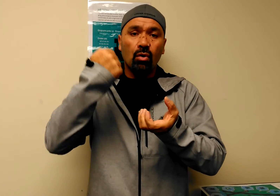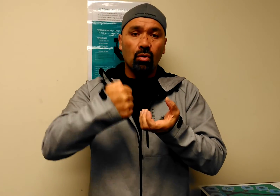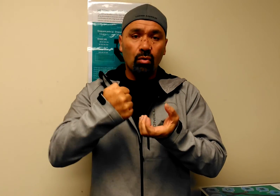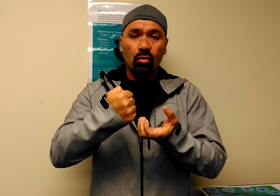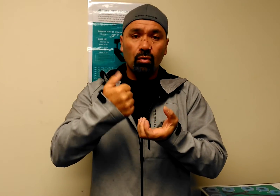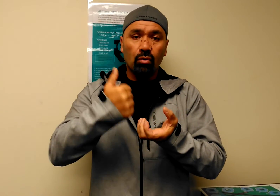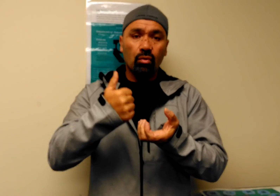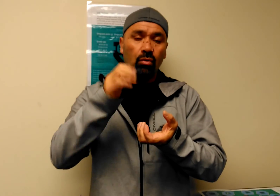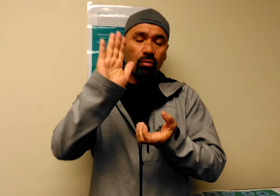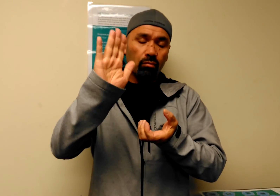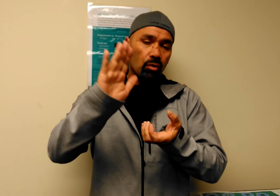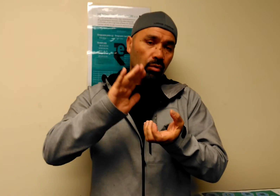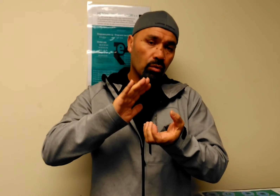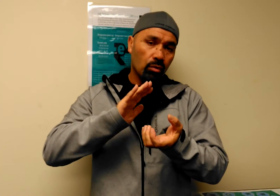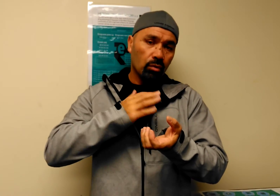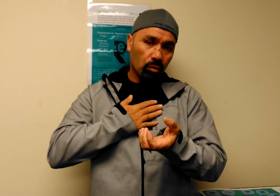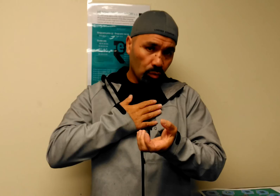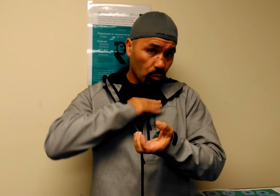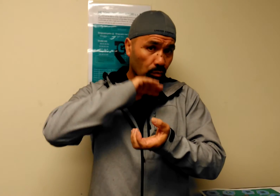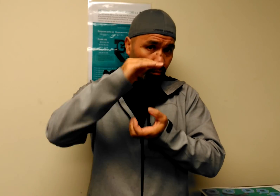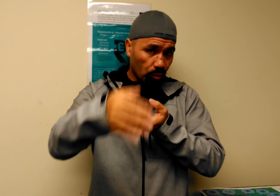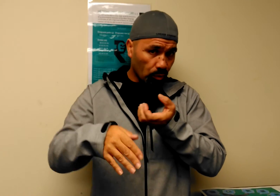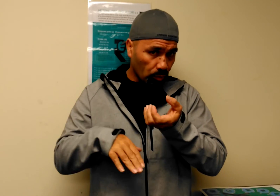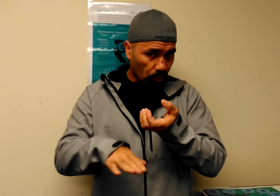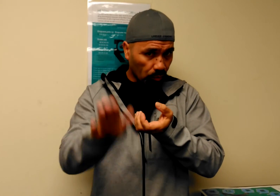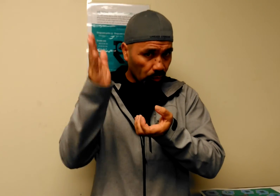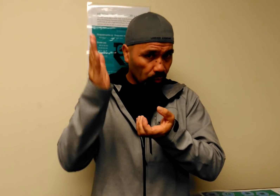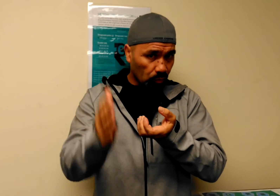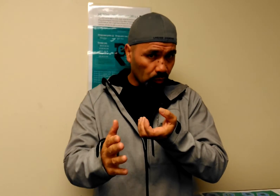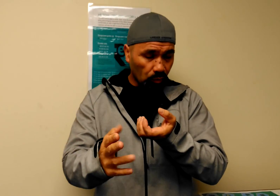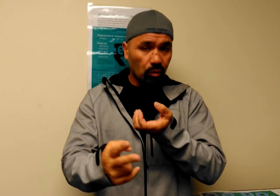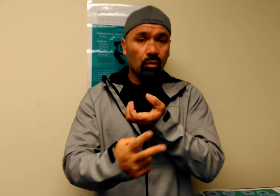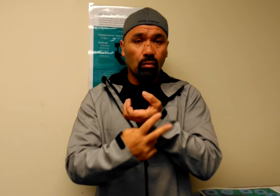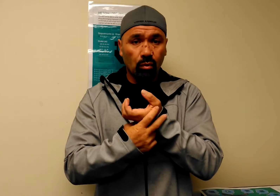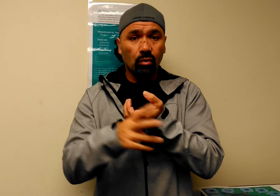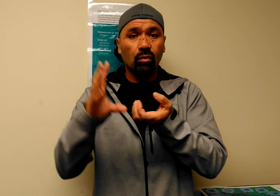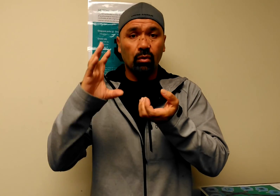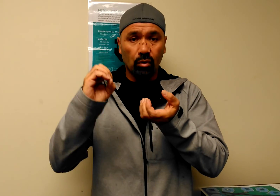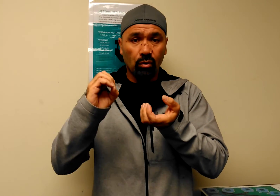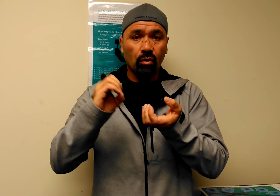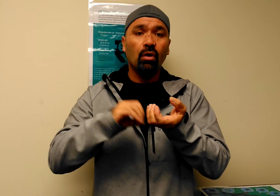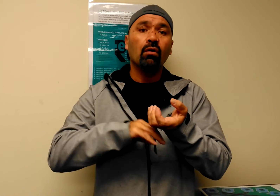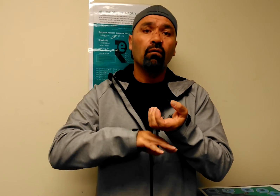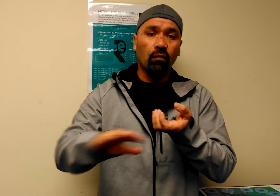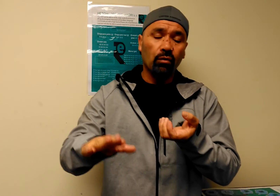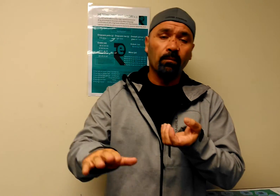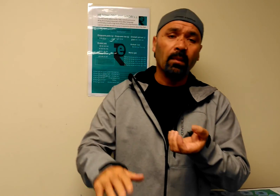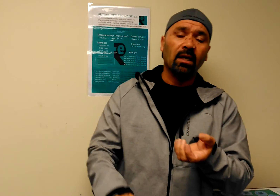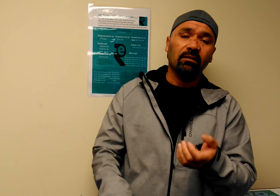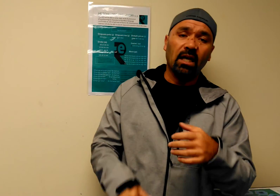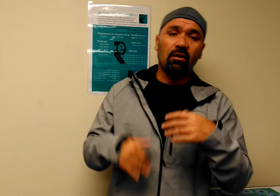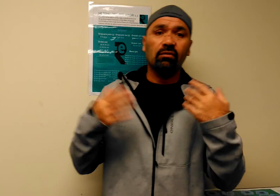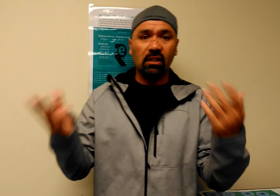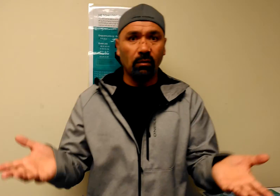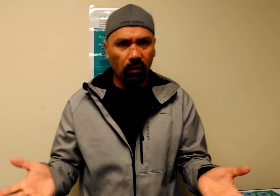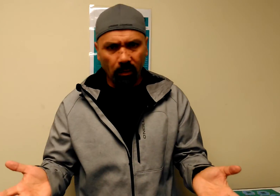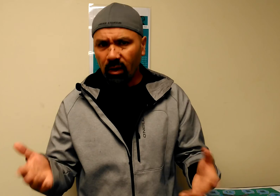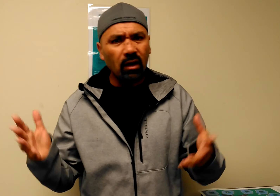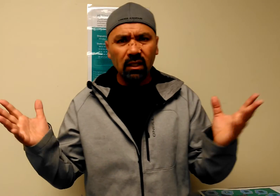Hu, ku, mu, nu, pu, ru, tu, wu, ngu, fu. Now, some of you, oh, that's